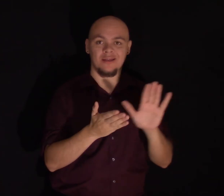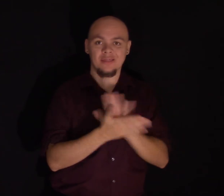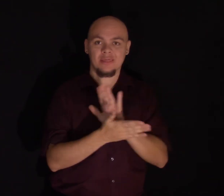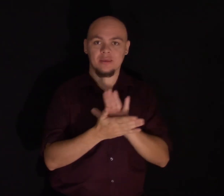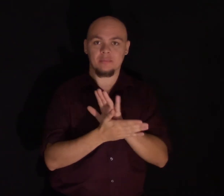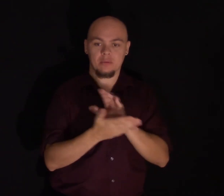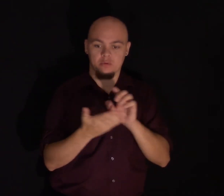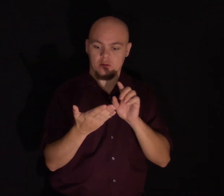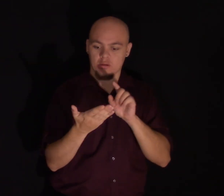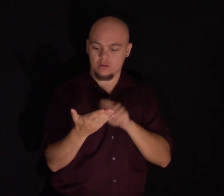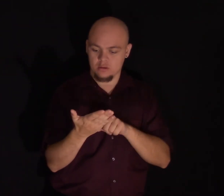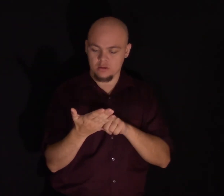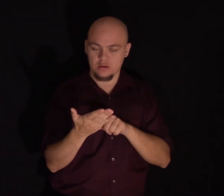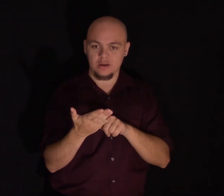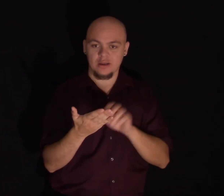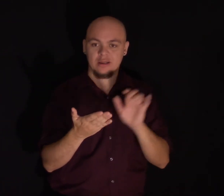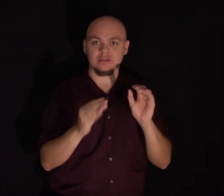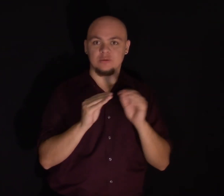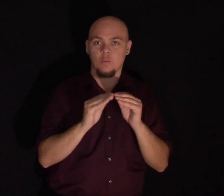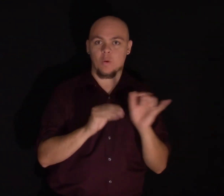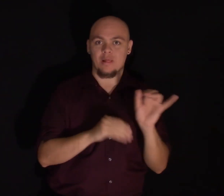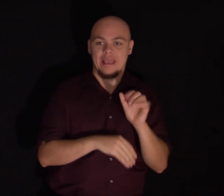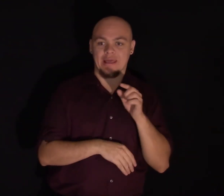come along and then i would kind of do